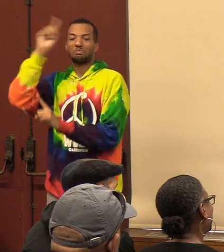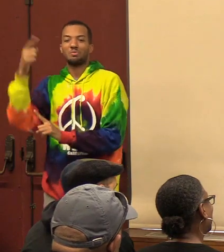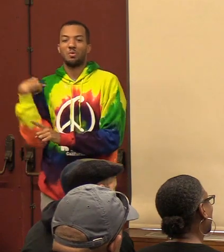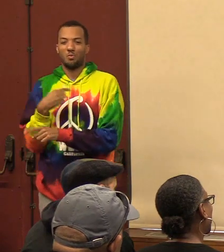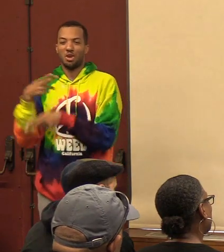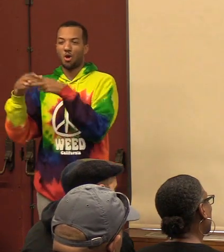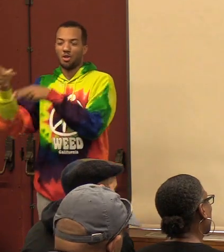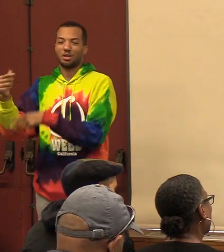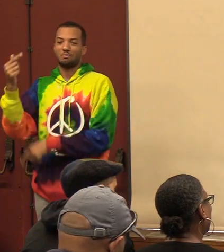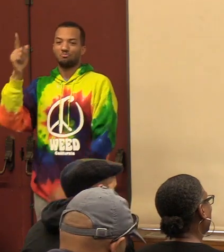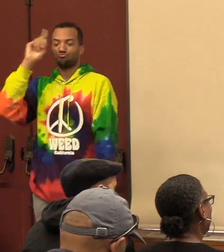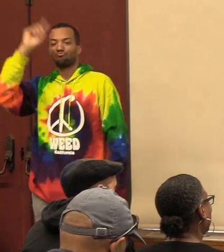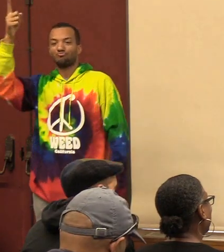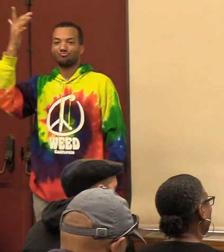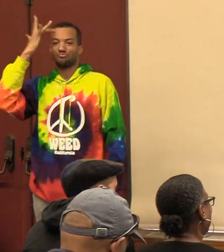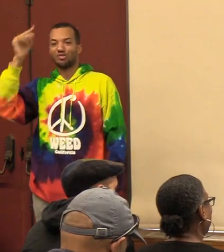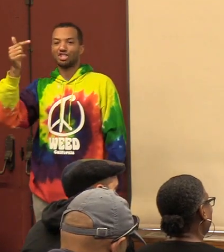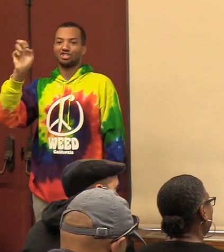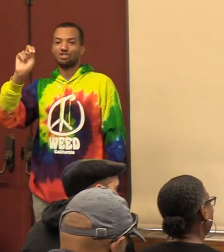the genius.